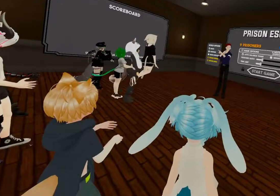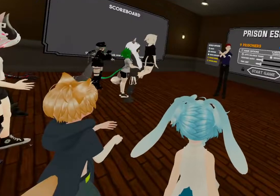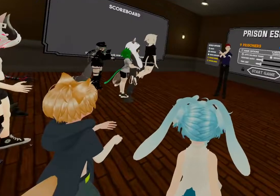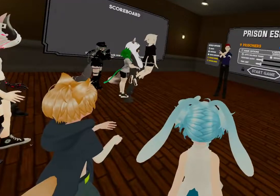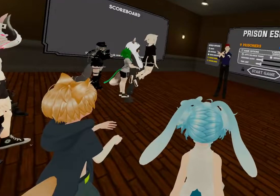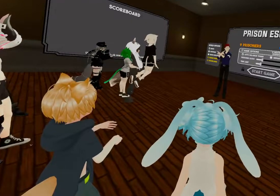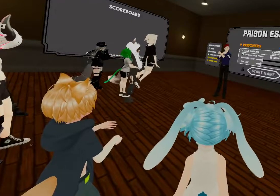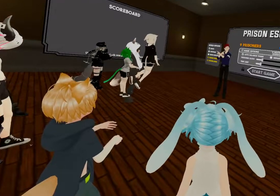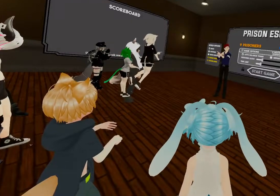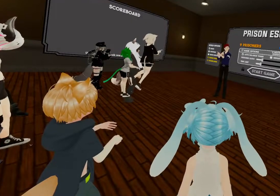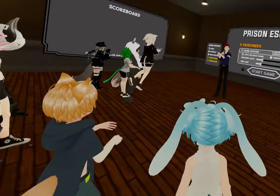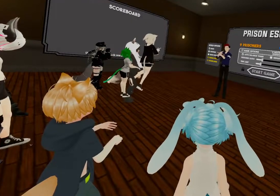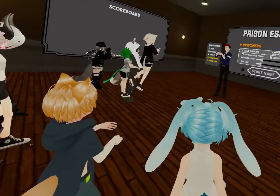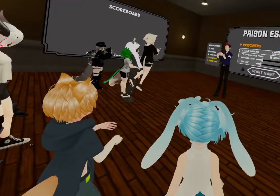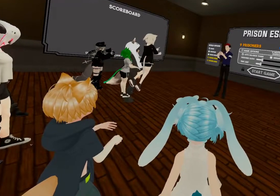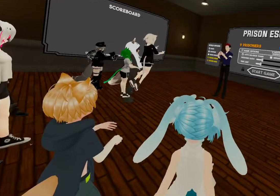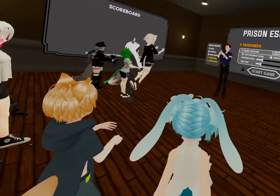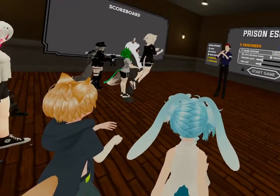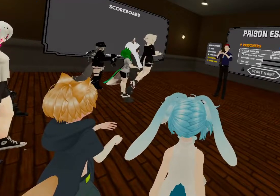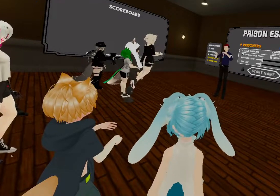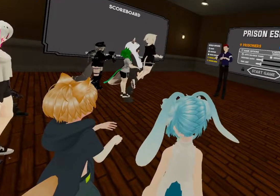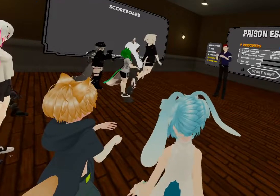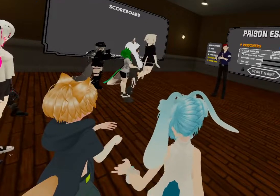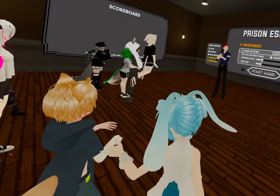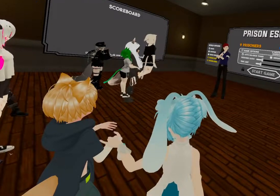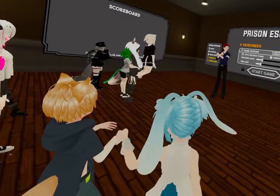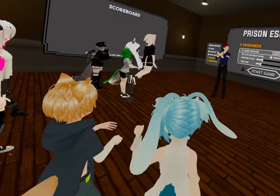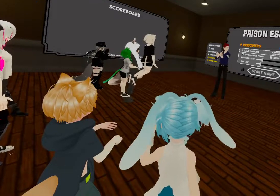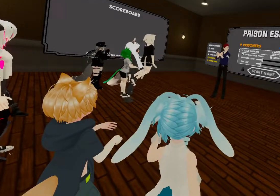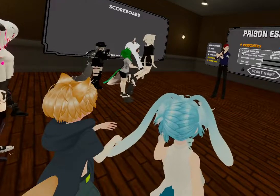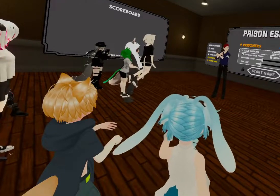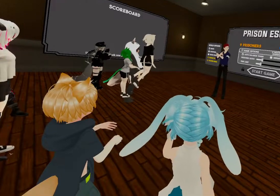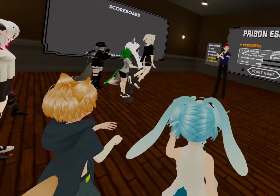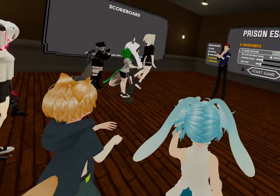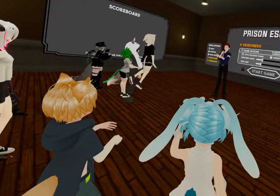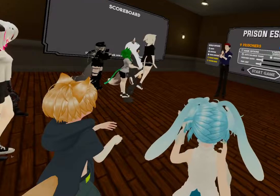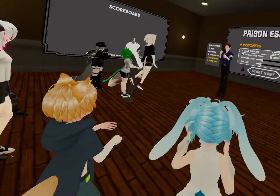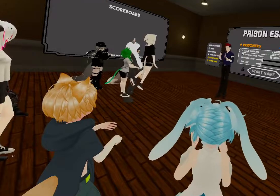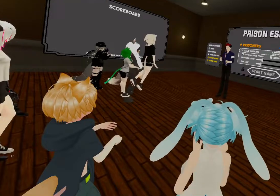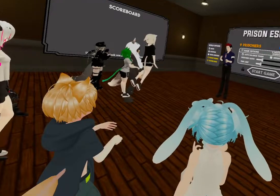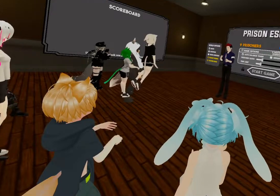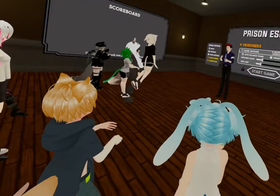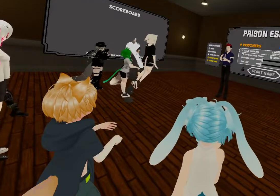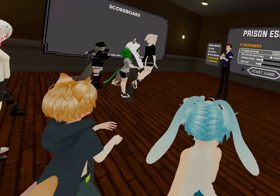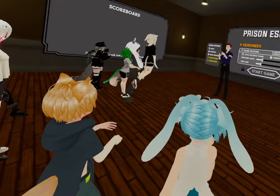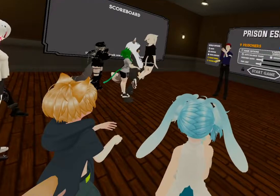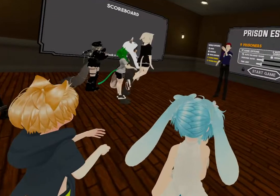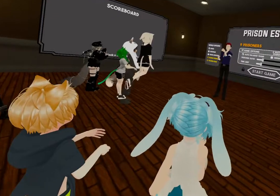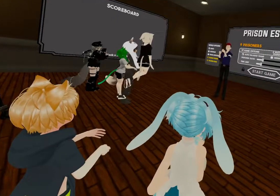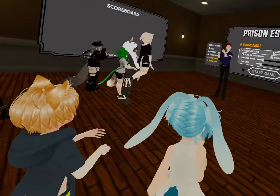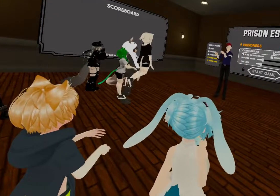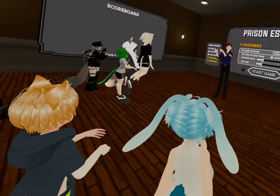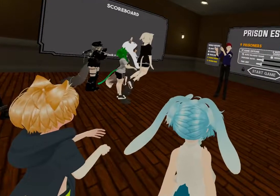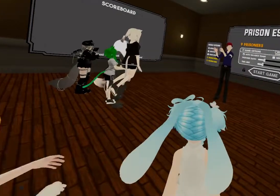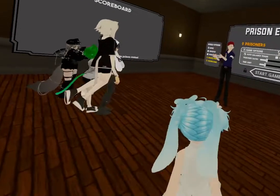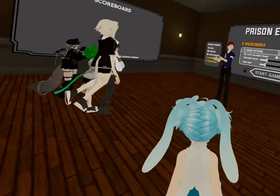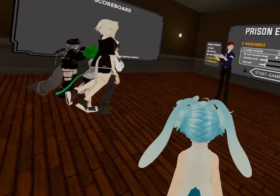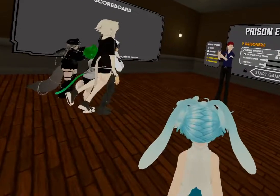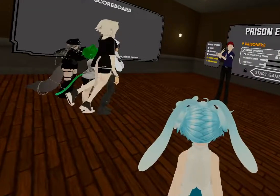If you just do this, this means like the action of guarding. It's not a person. You have to add the job